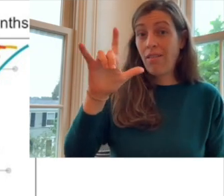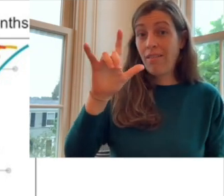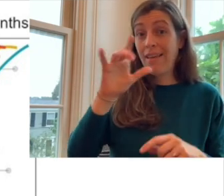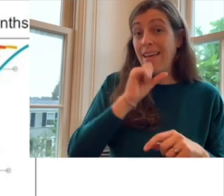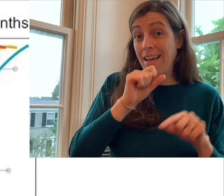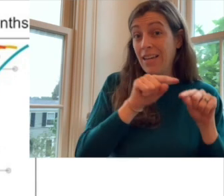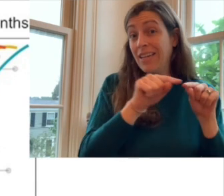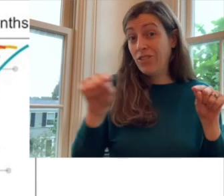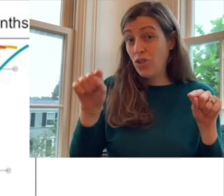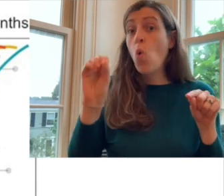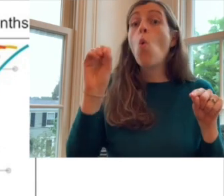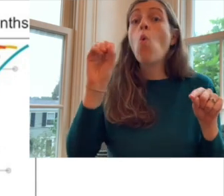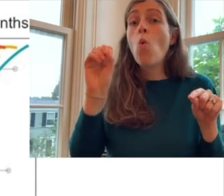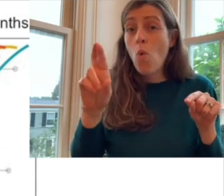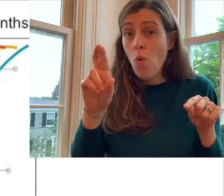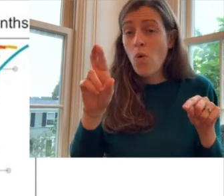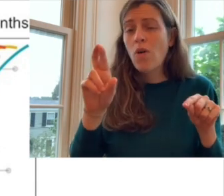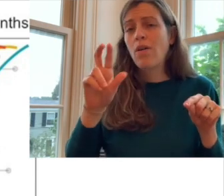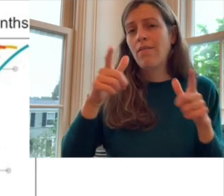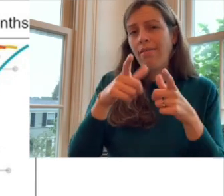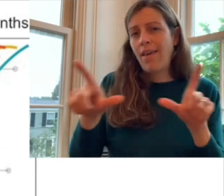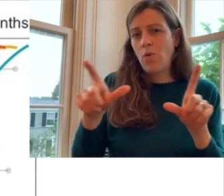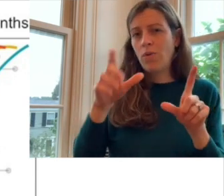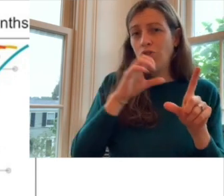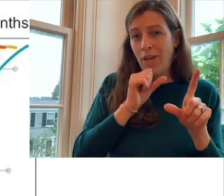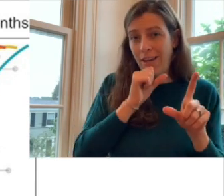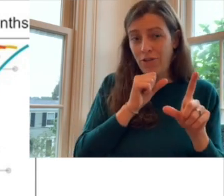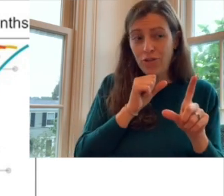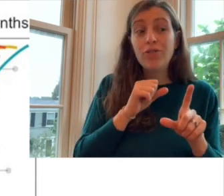or language age on the x-axis.